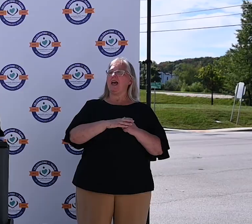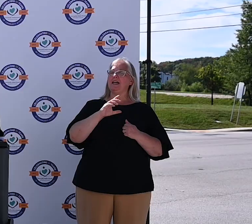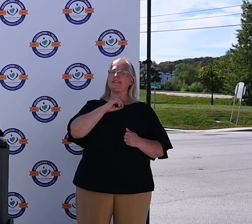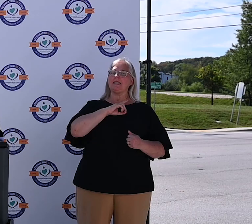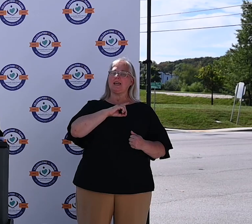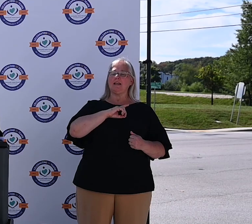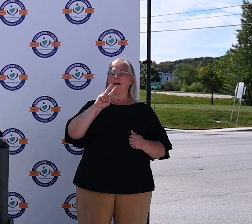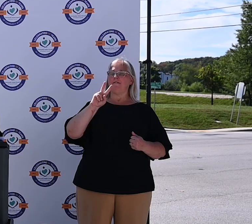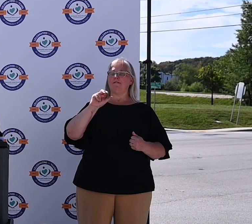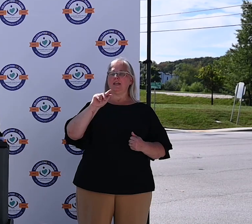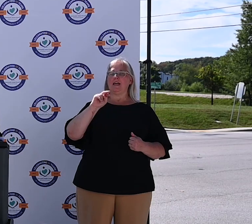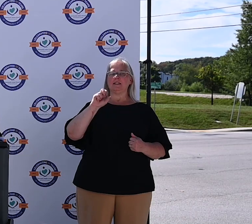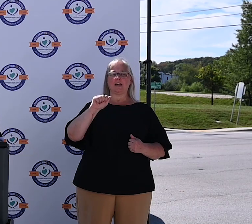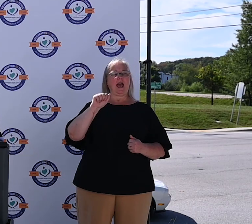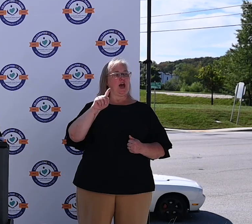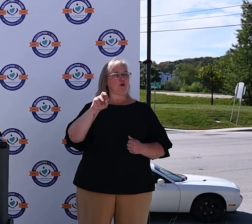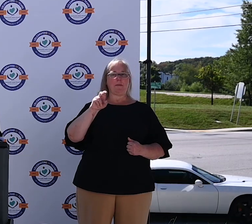Delegate Vanessa Atterbury,